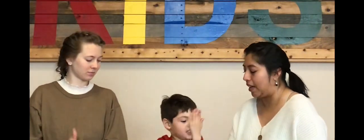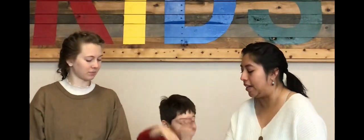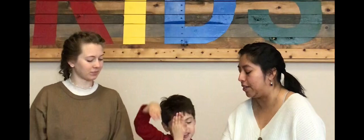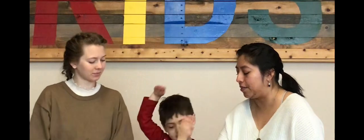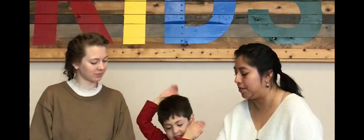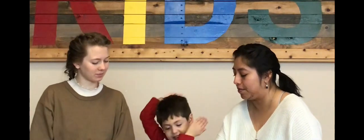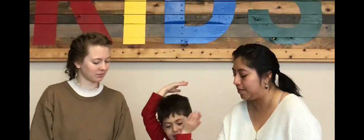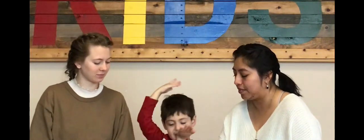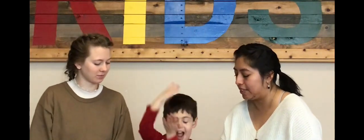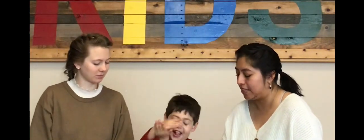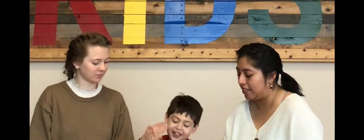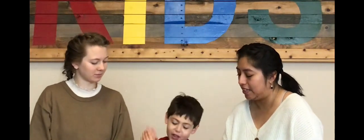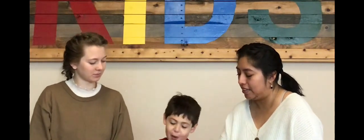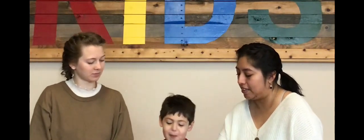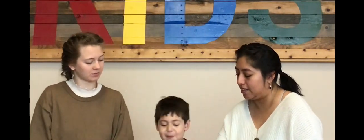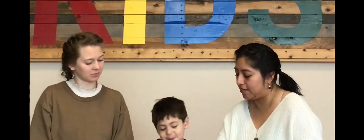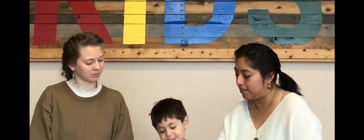Alto. Alto.